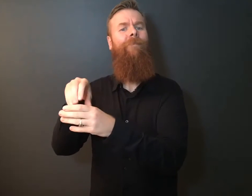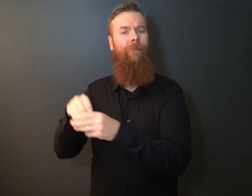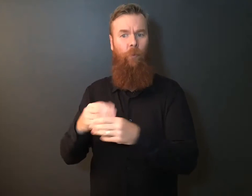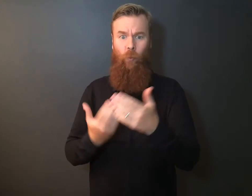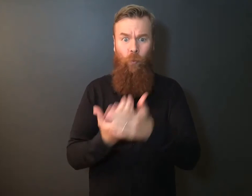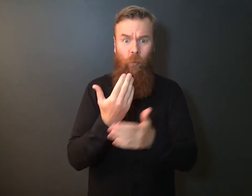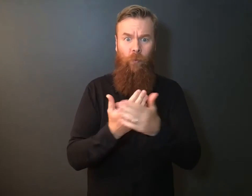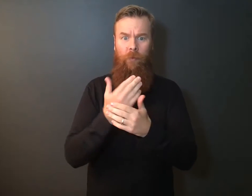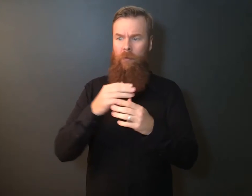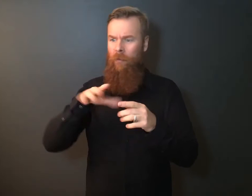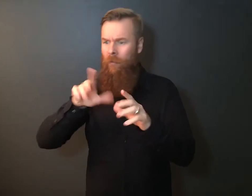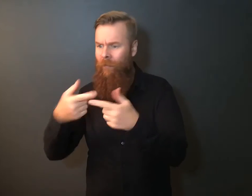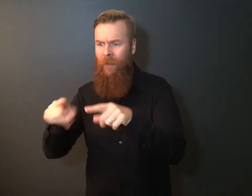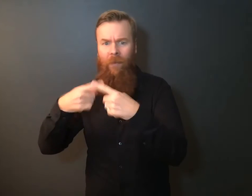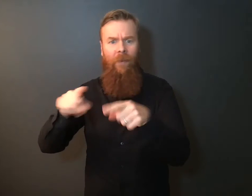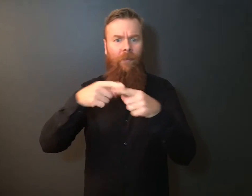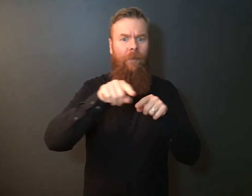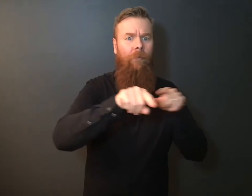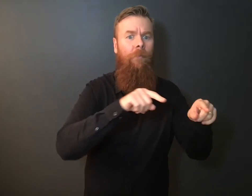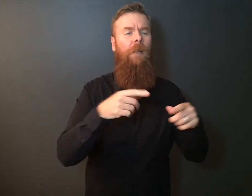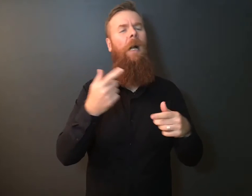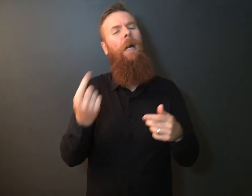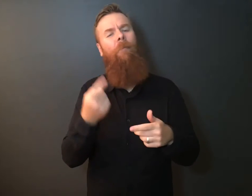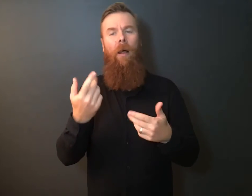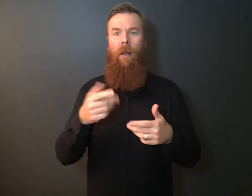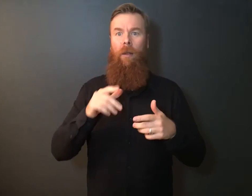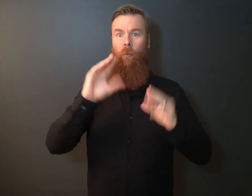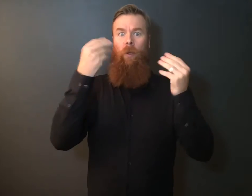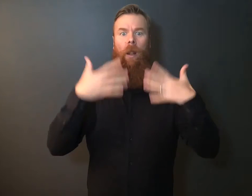fear of not knowing, not being able,